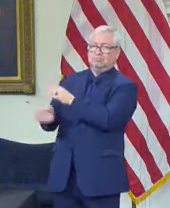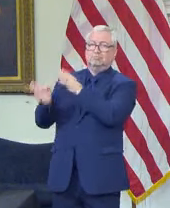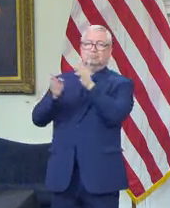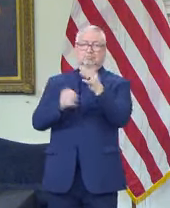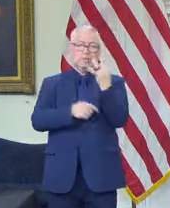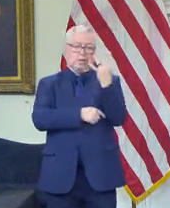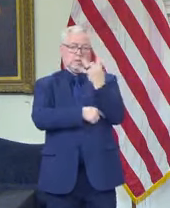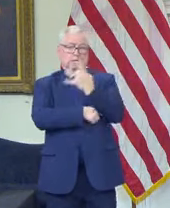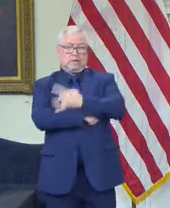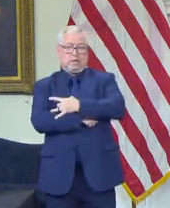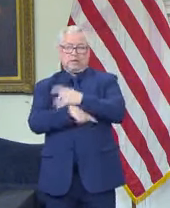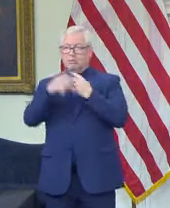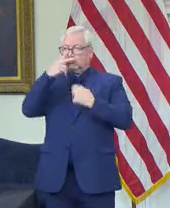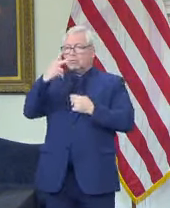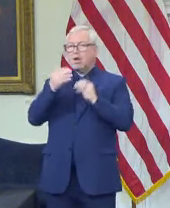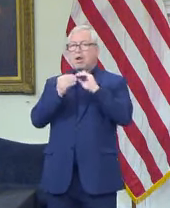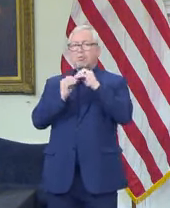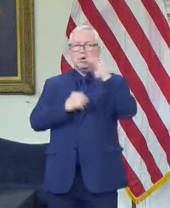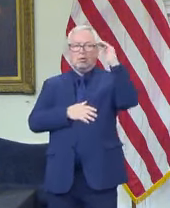to